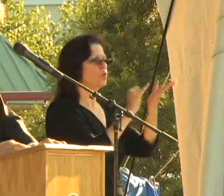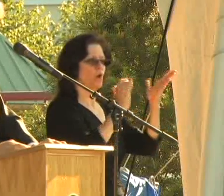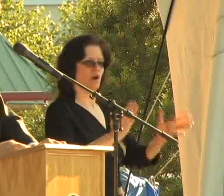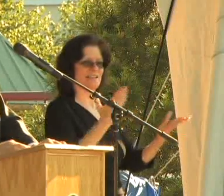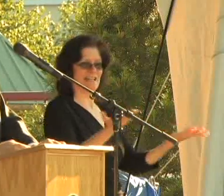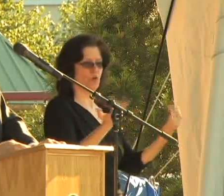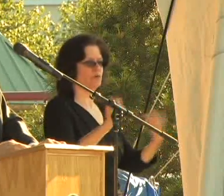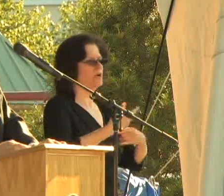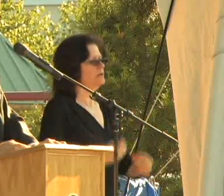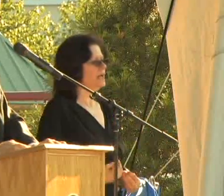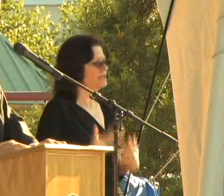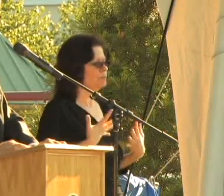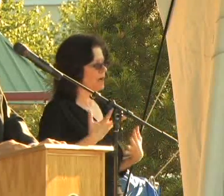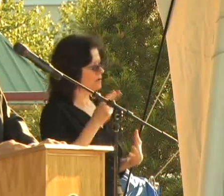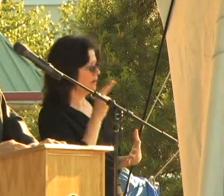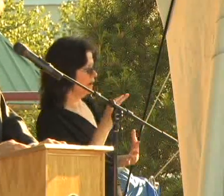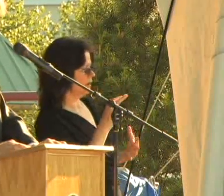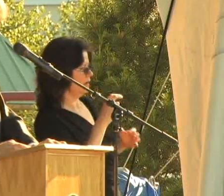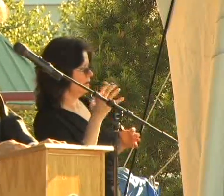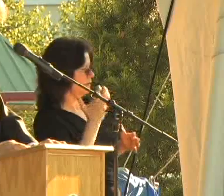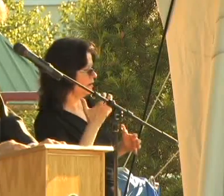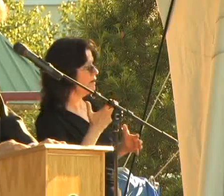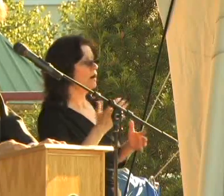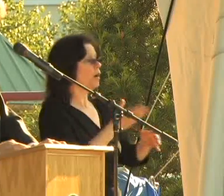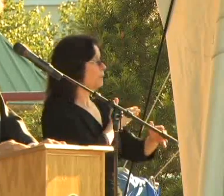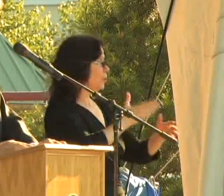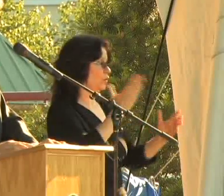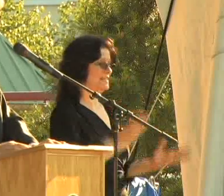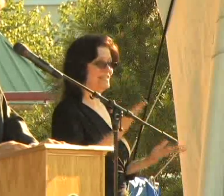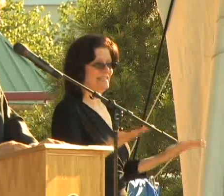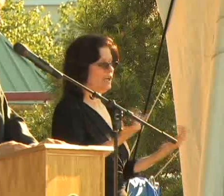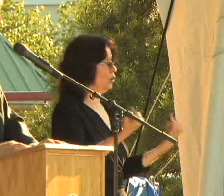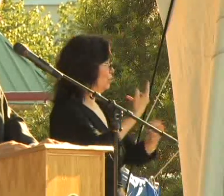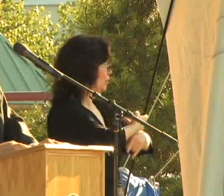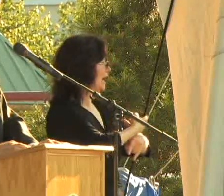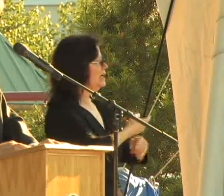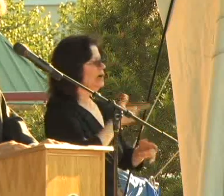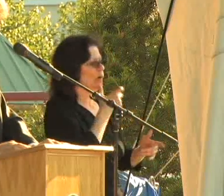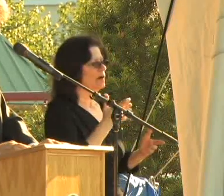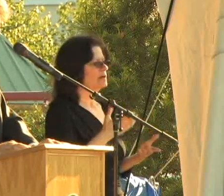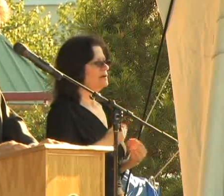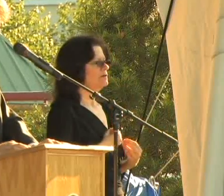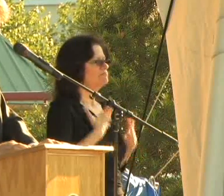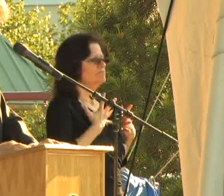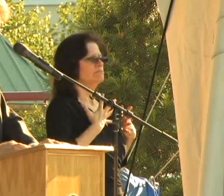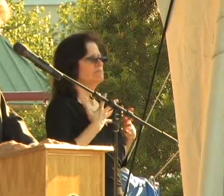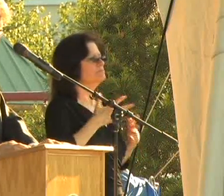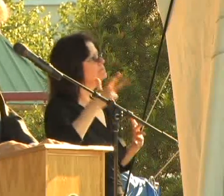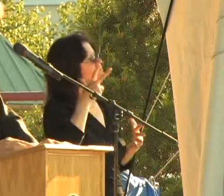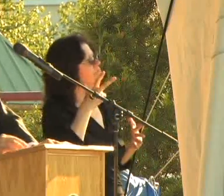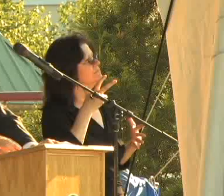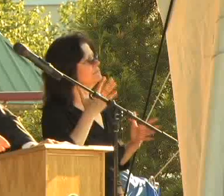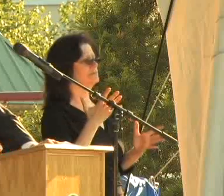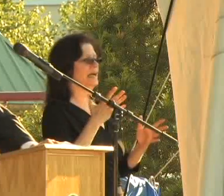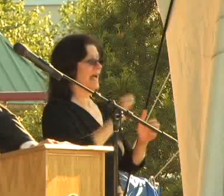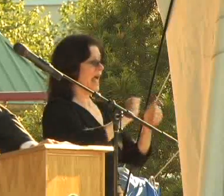work inspires the viewer, and there are musicians here today whose work transports the listener. There are